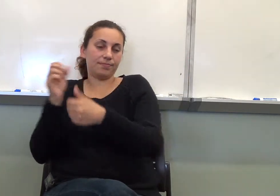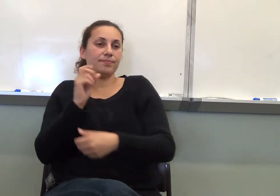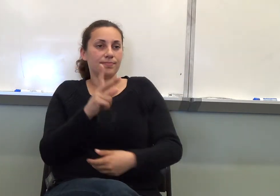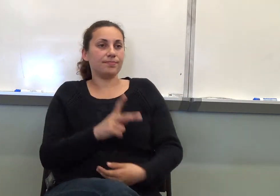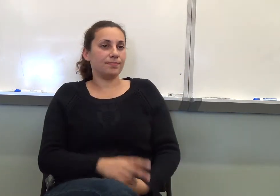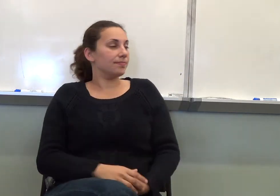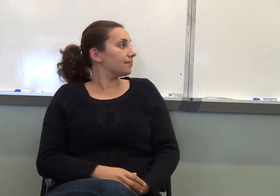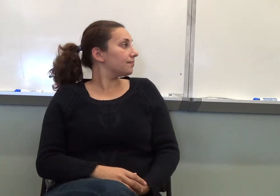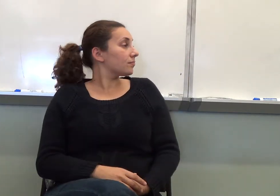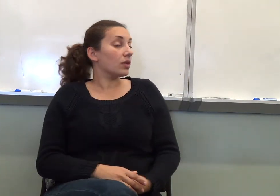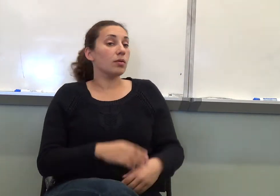By using